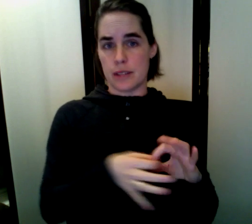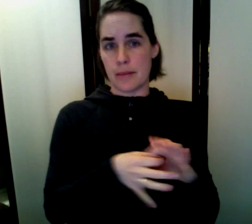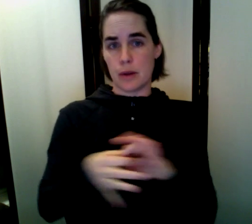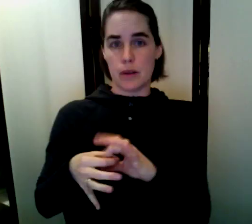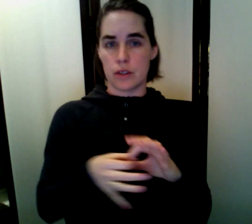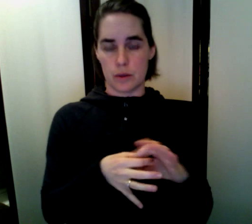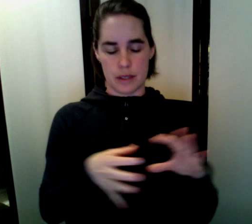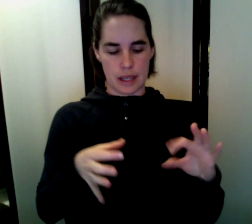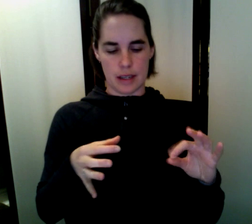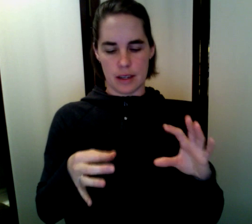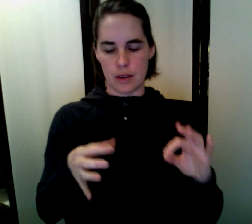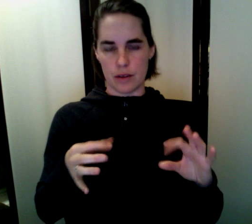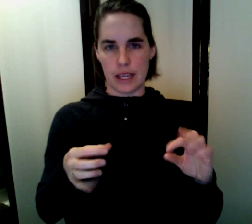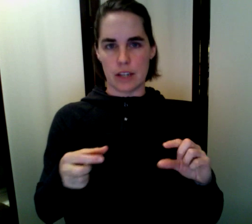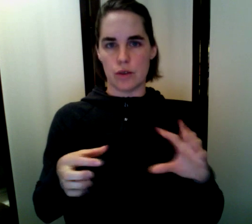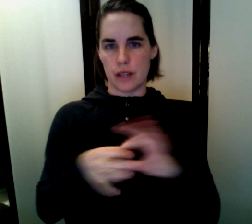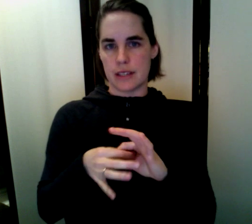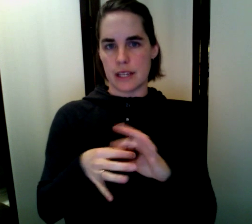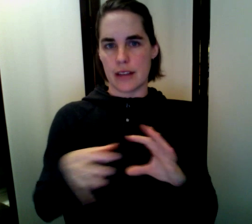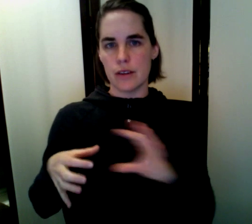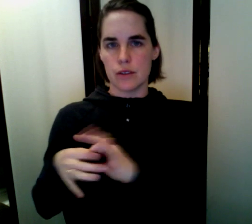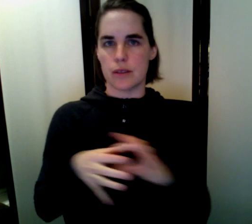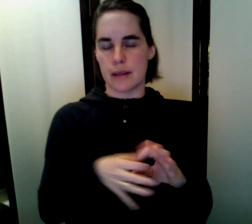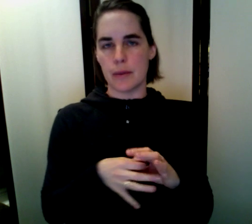assemble. So it's like you're linking two things together. So assemble.